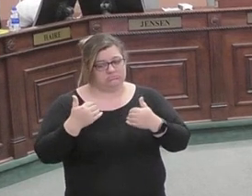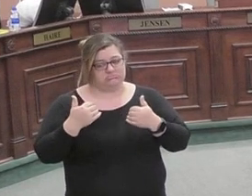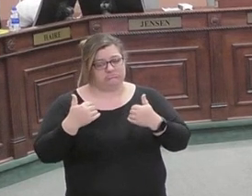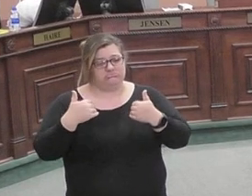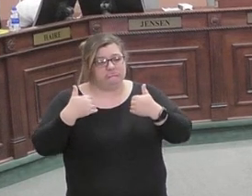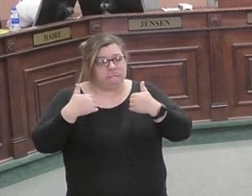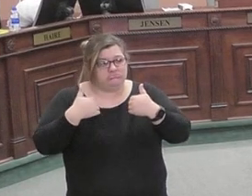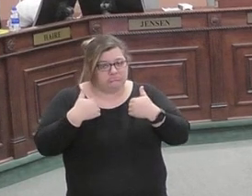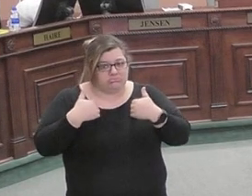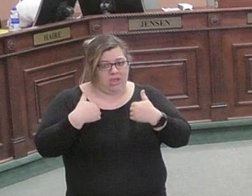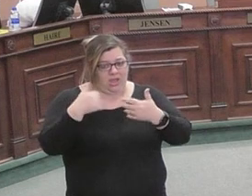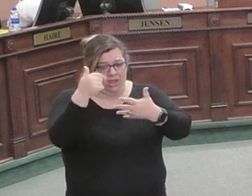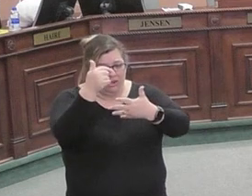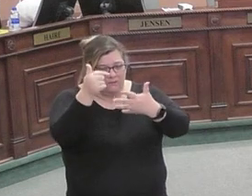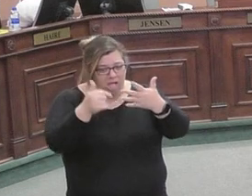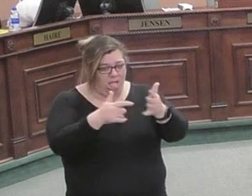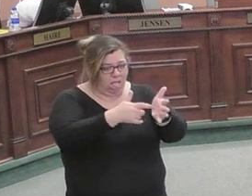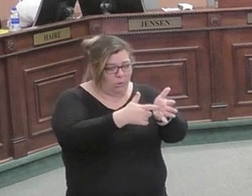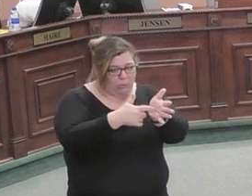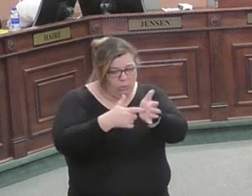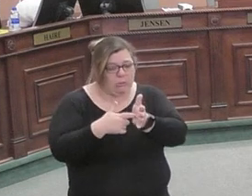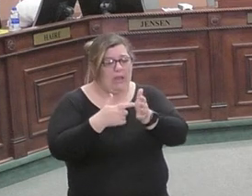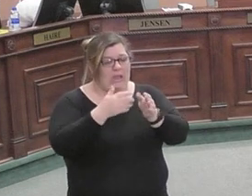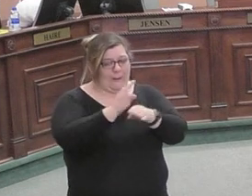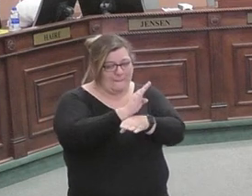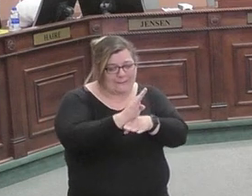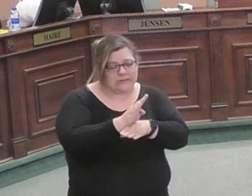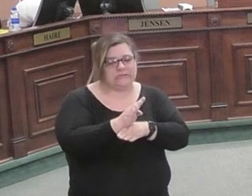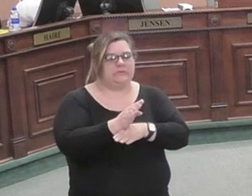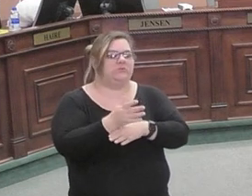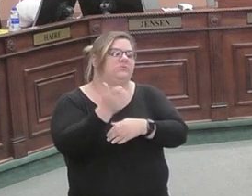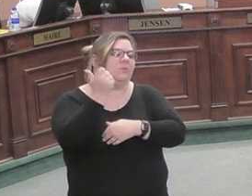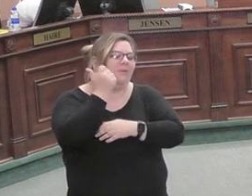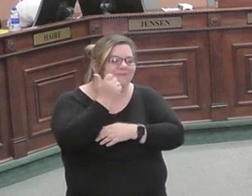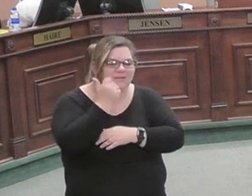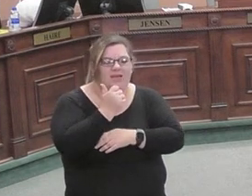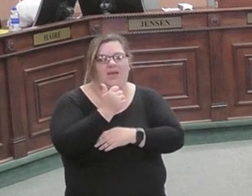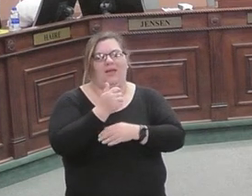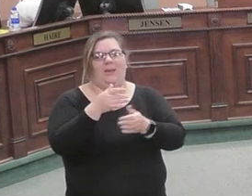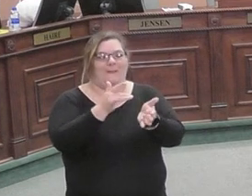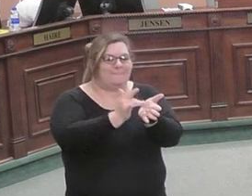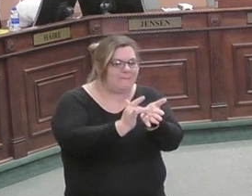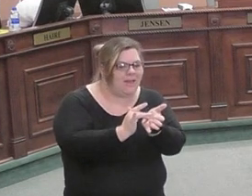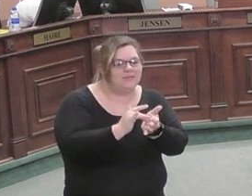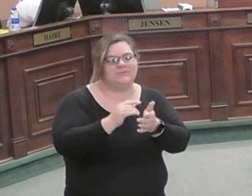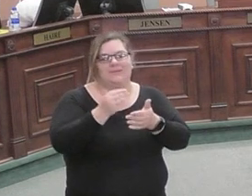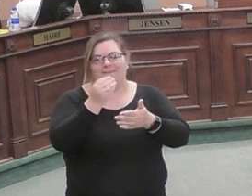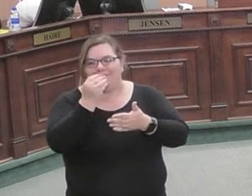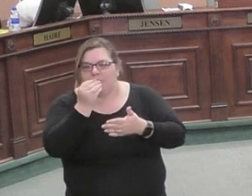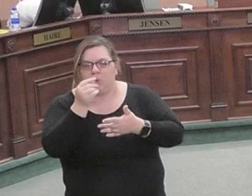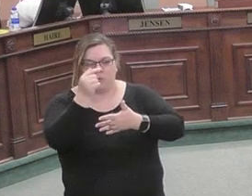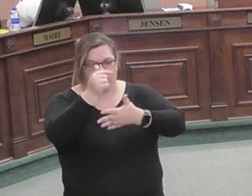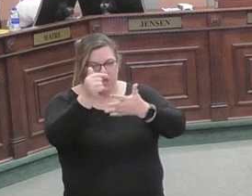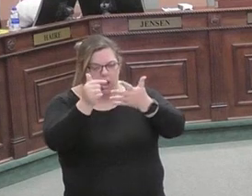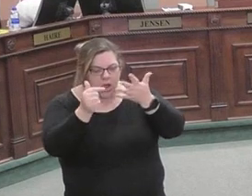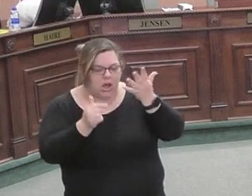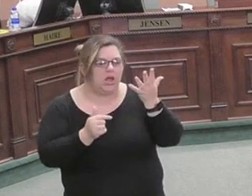need to do to live on a daily basis, to get food, get our medicine, to check on family members. All of those things are